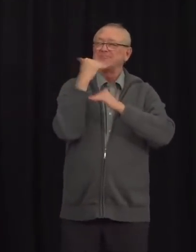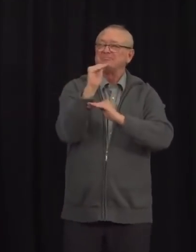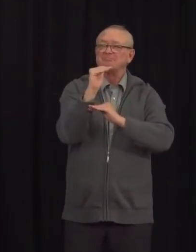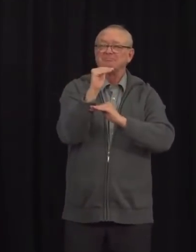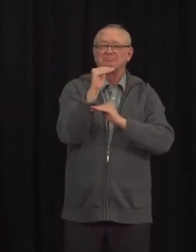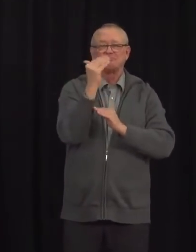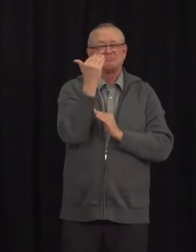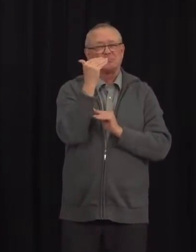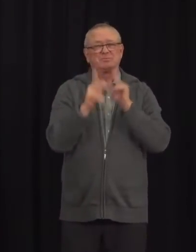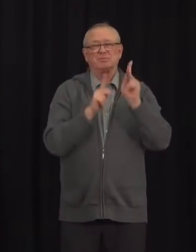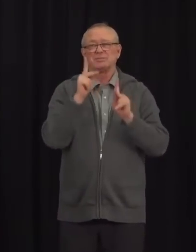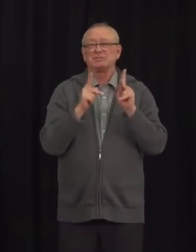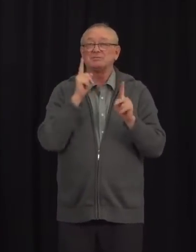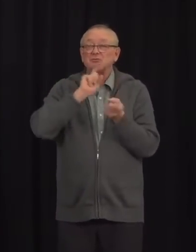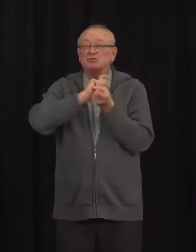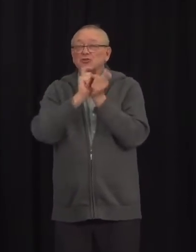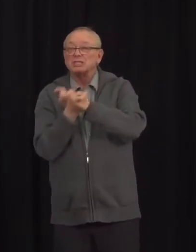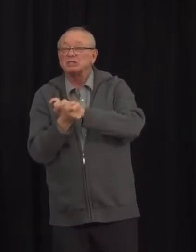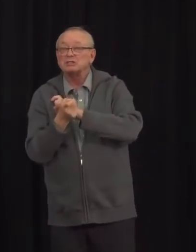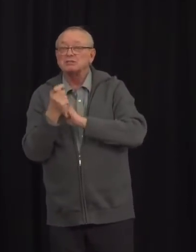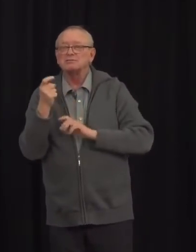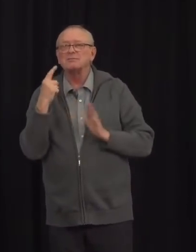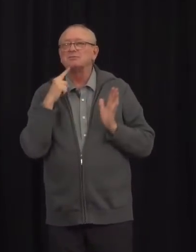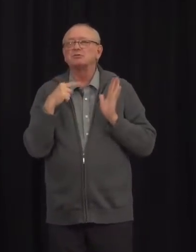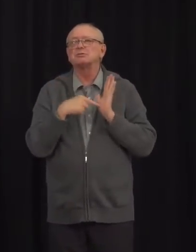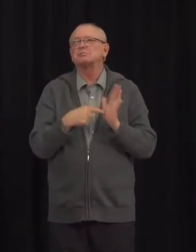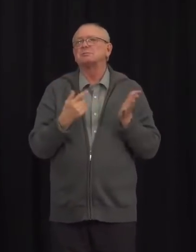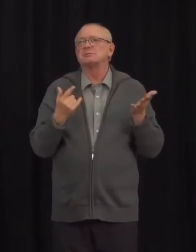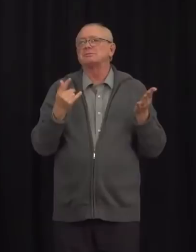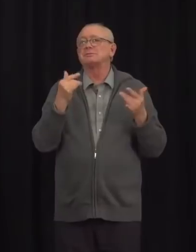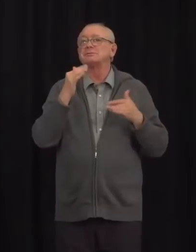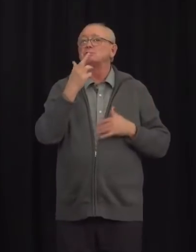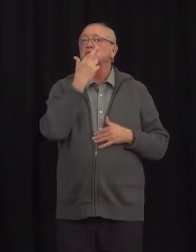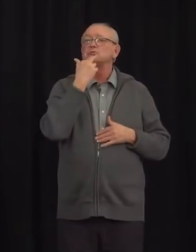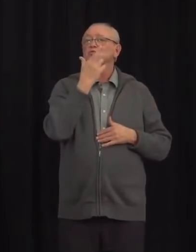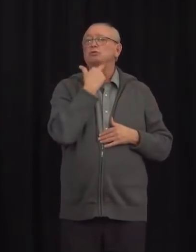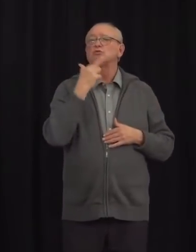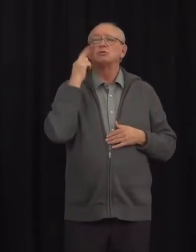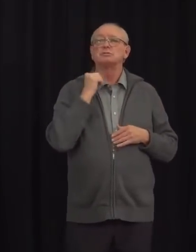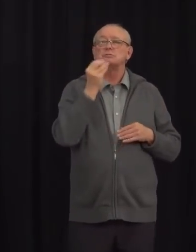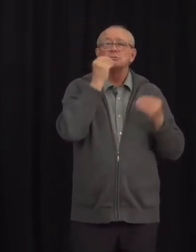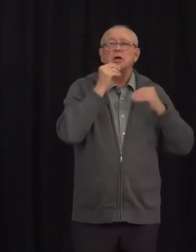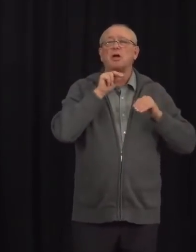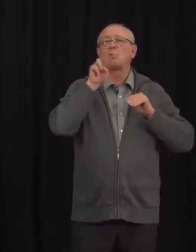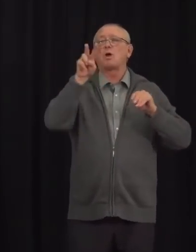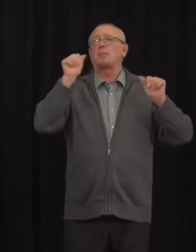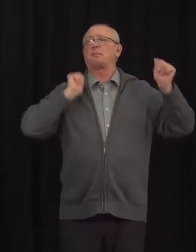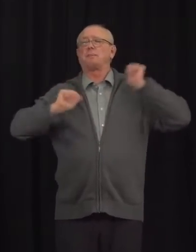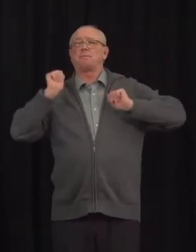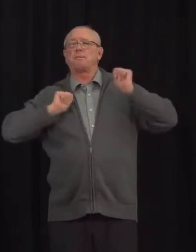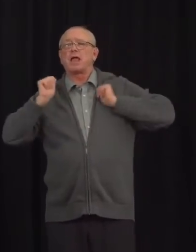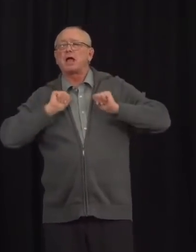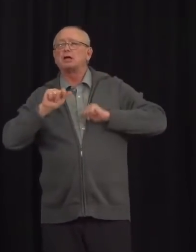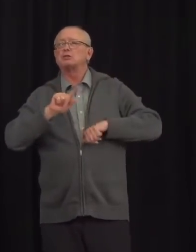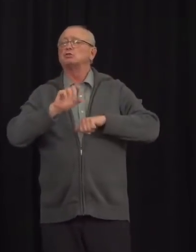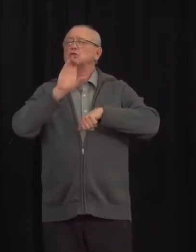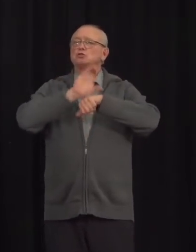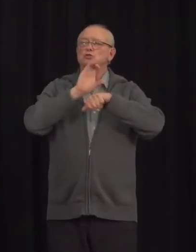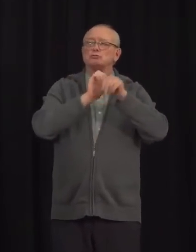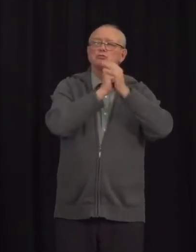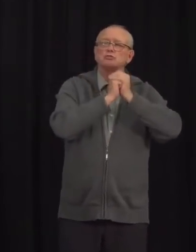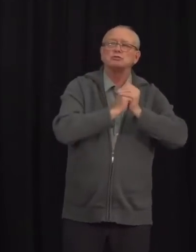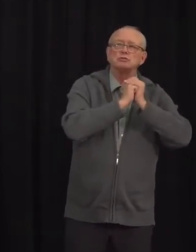that are structured, such as ordinary dining in restaurants, theaters, worship services, or wedding and